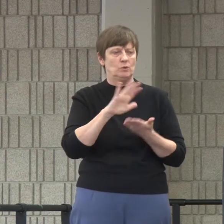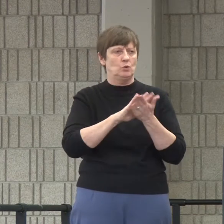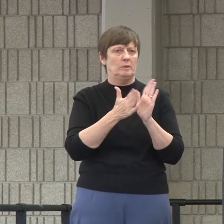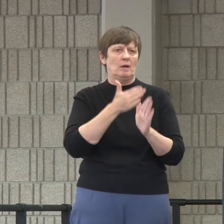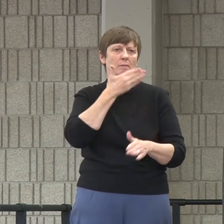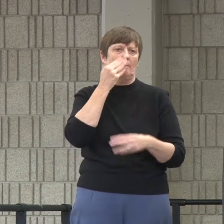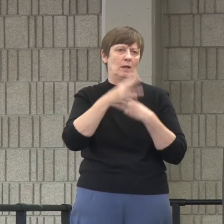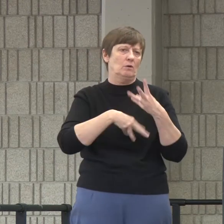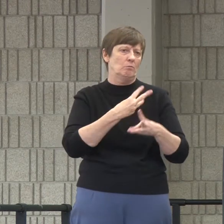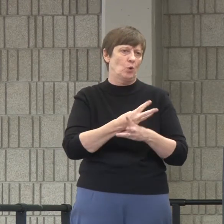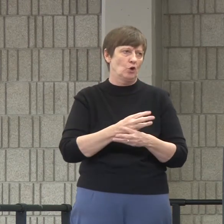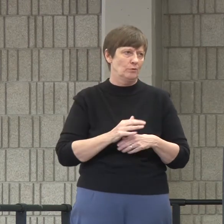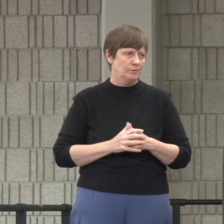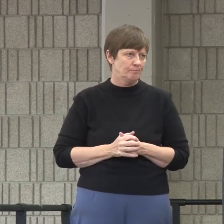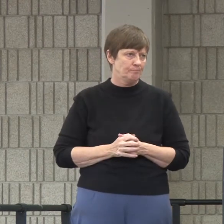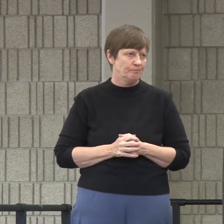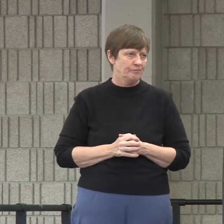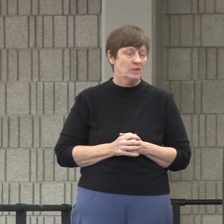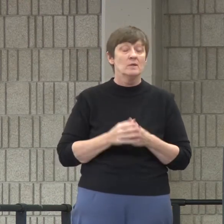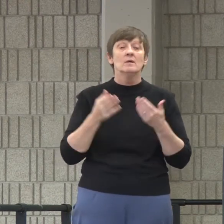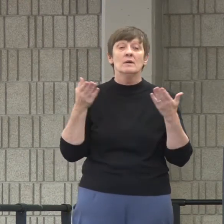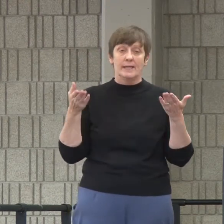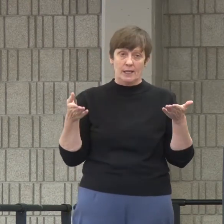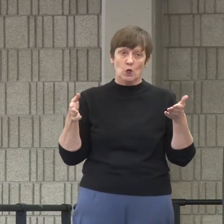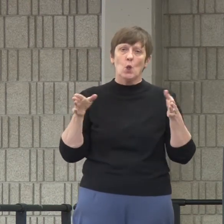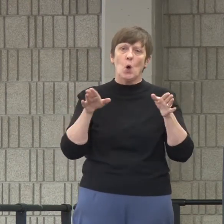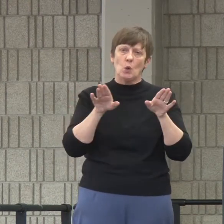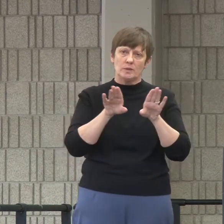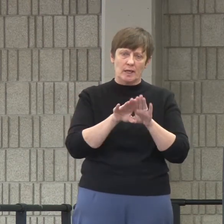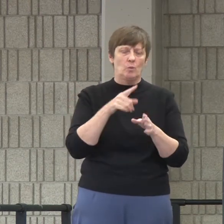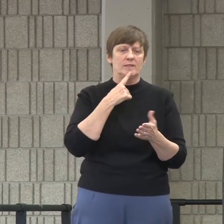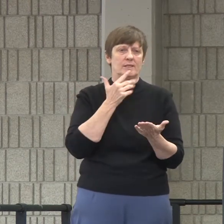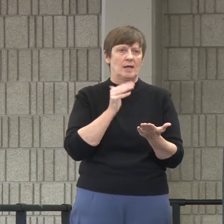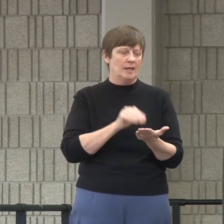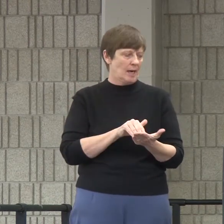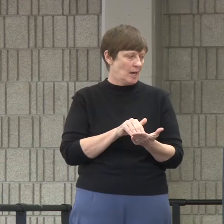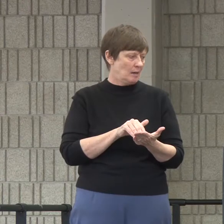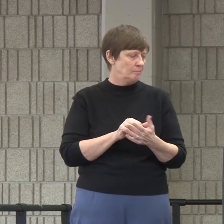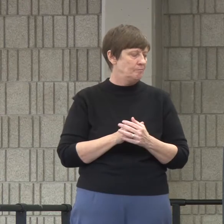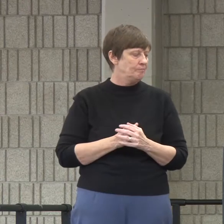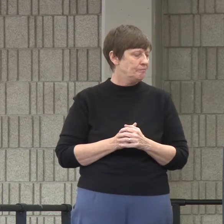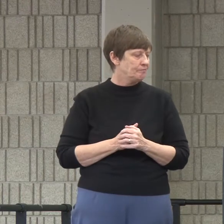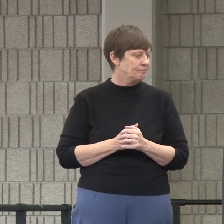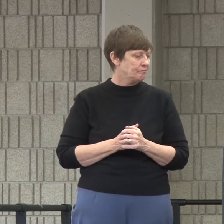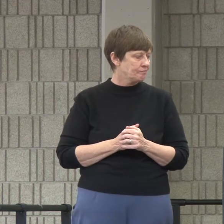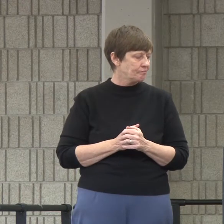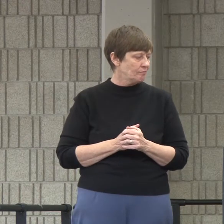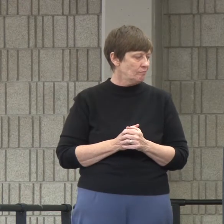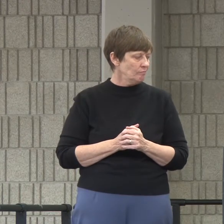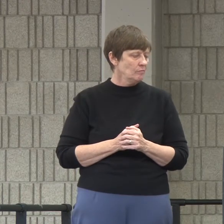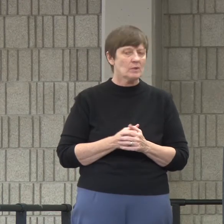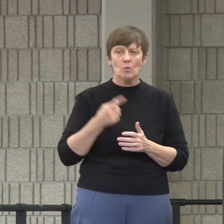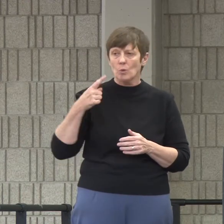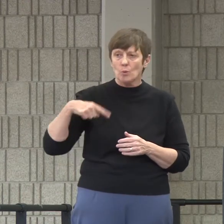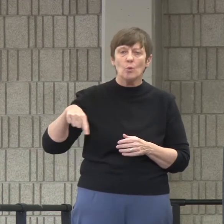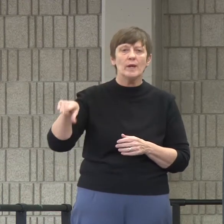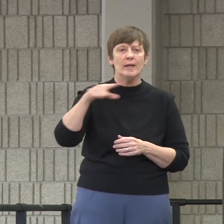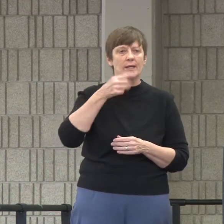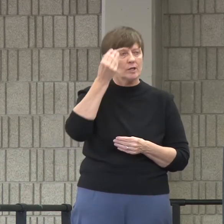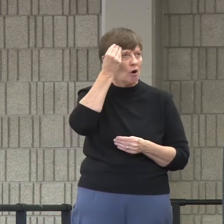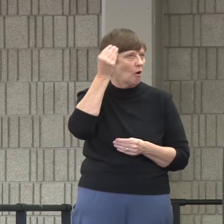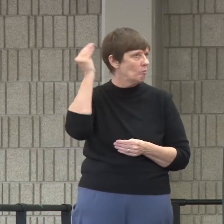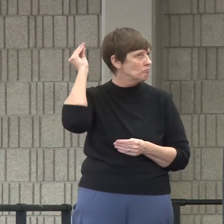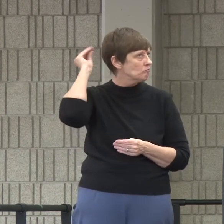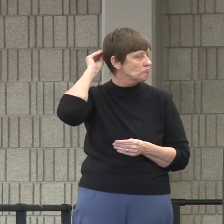better. In closing, I just want to reiterate what I hope we can all take away and put